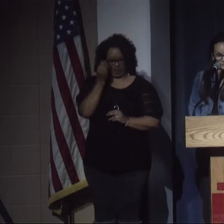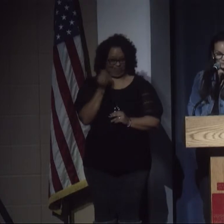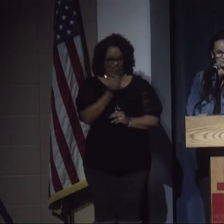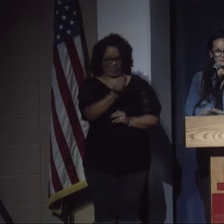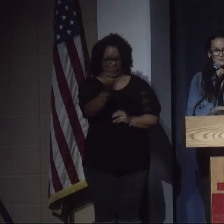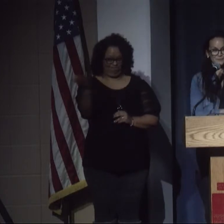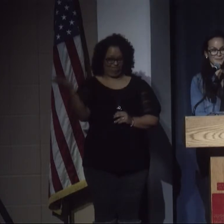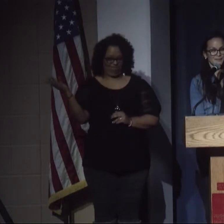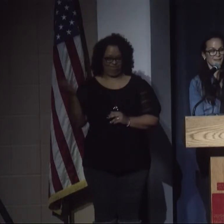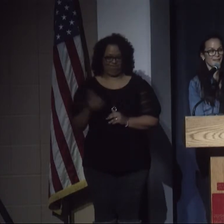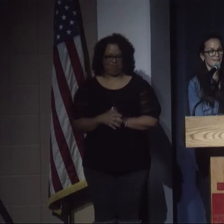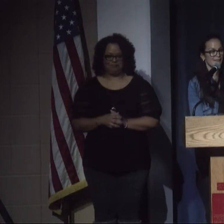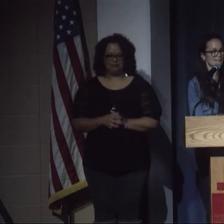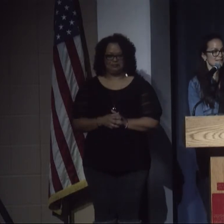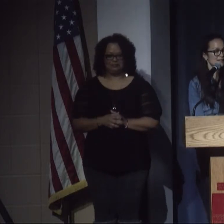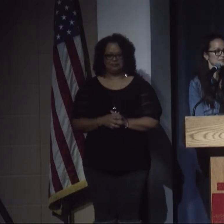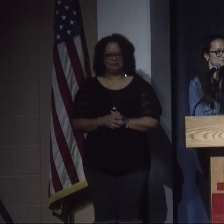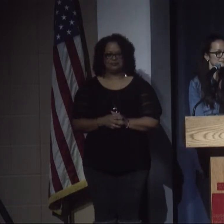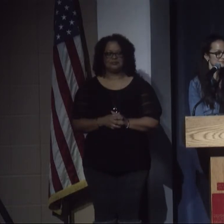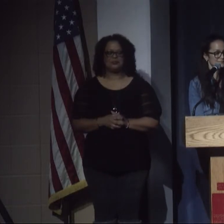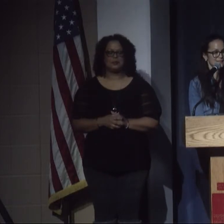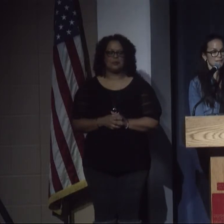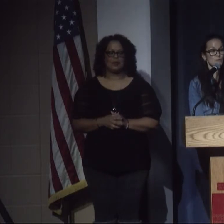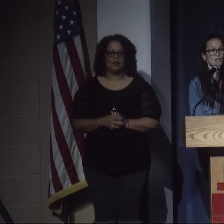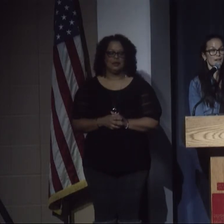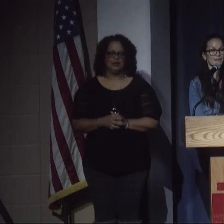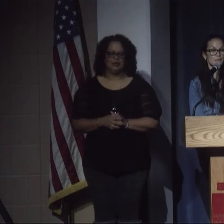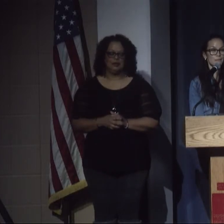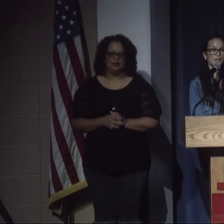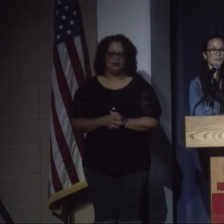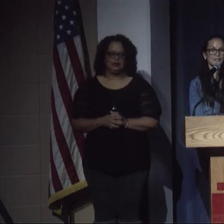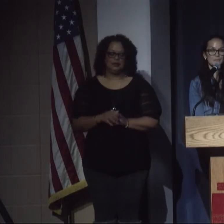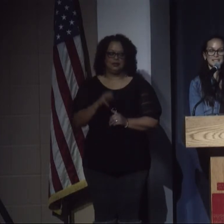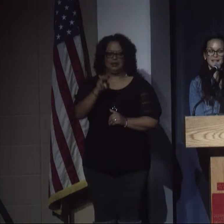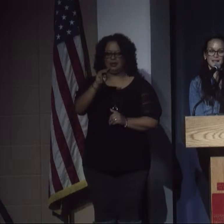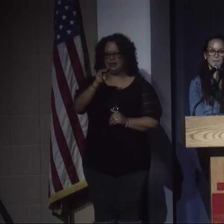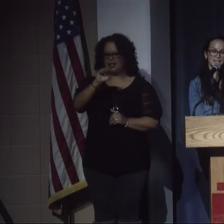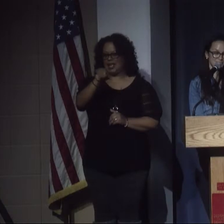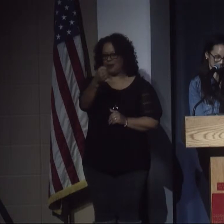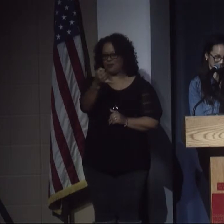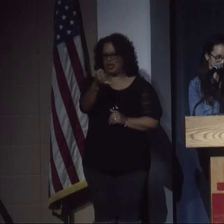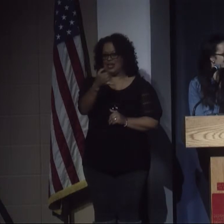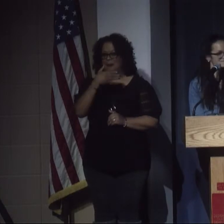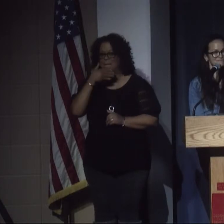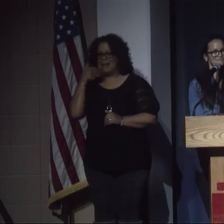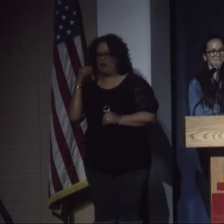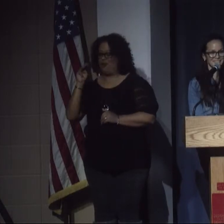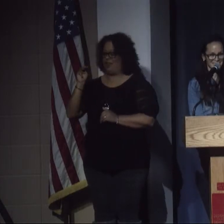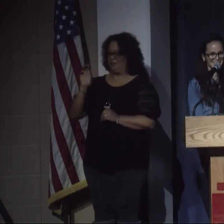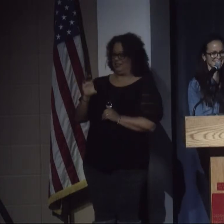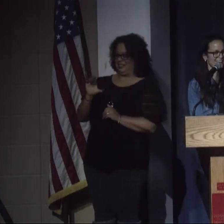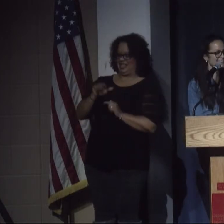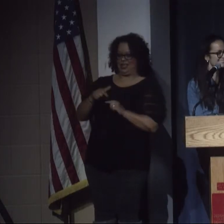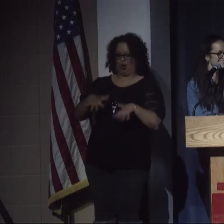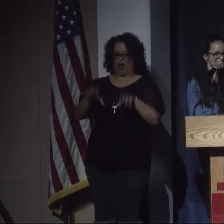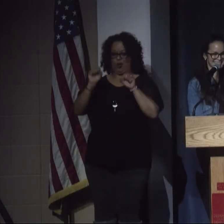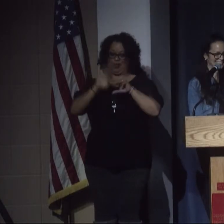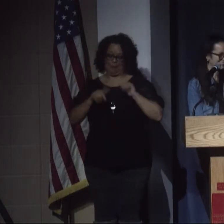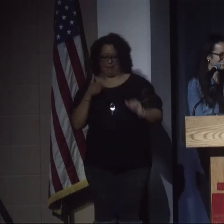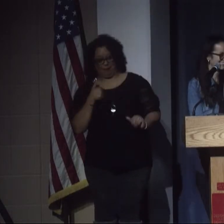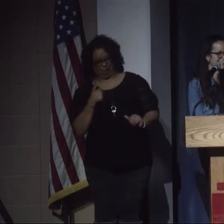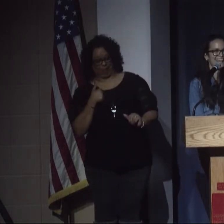all that MJ is a better MC than me. Yeah.